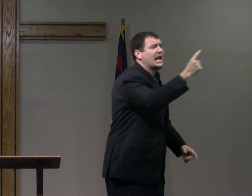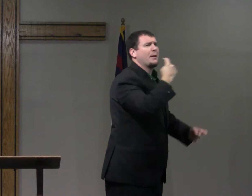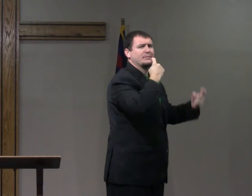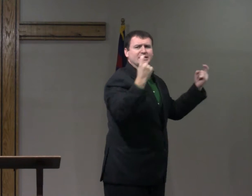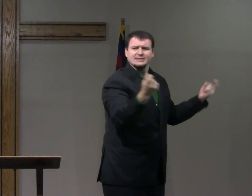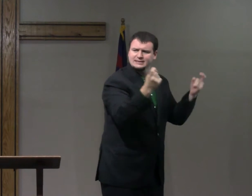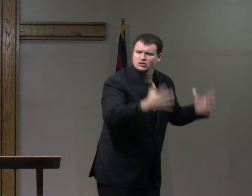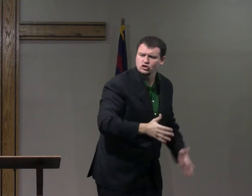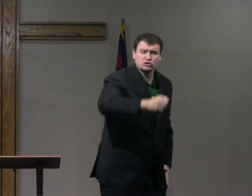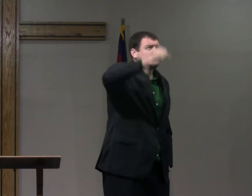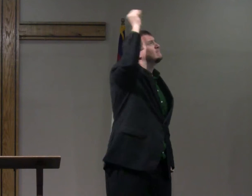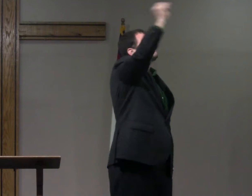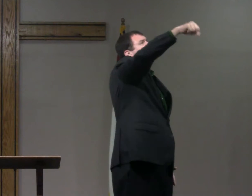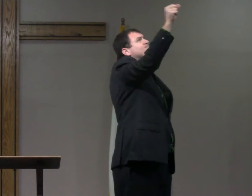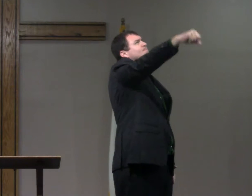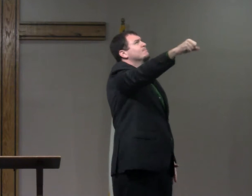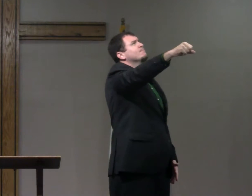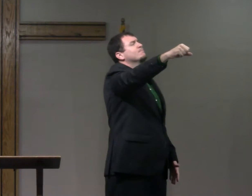tell God, yes, I am a sinner.